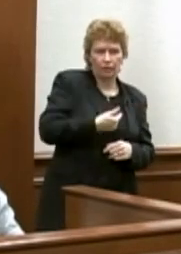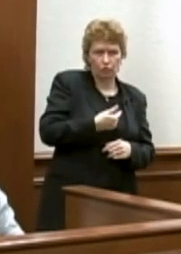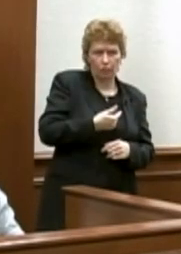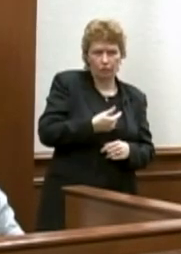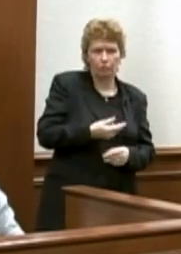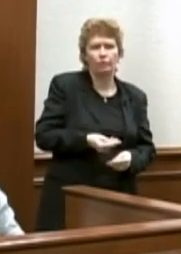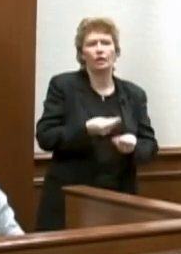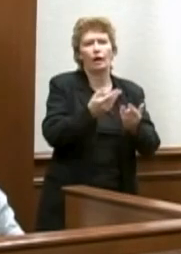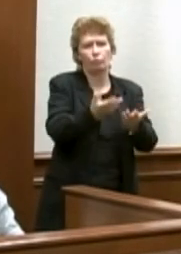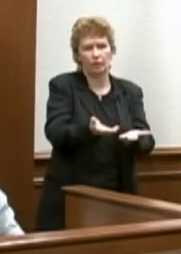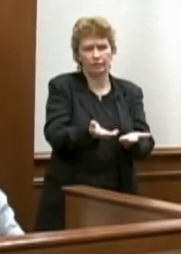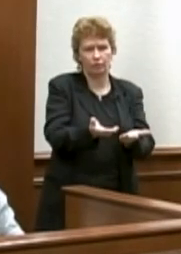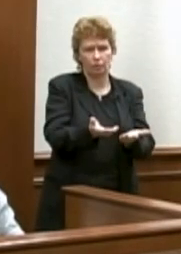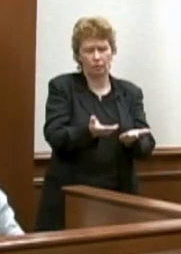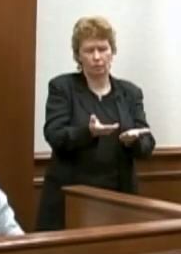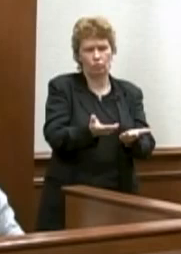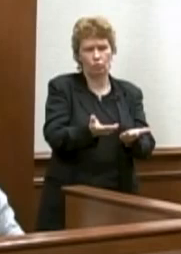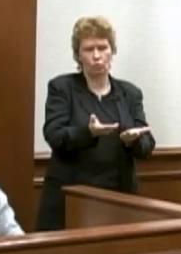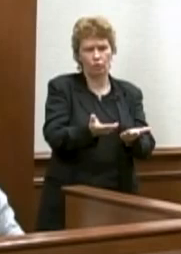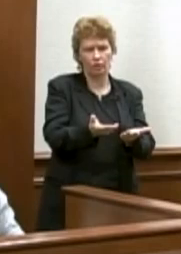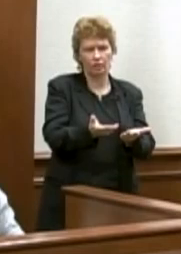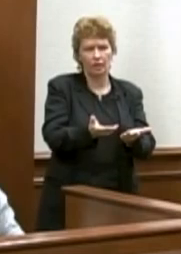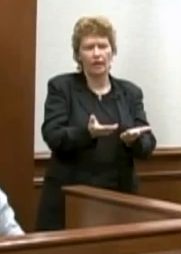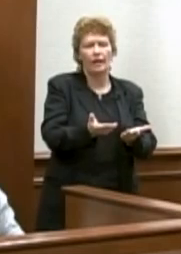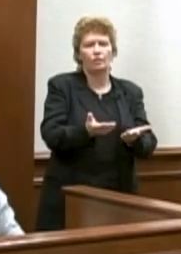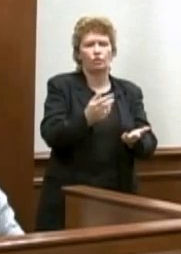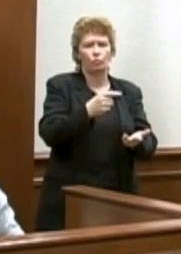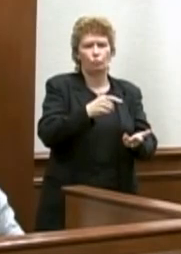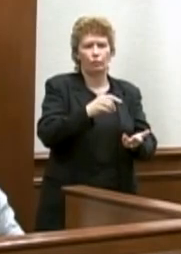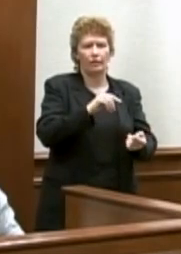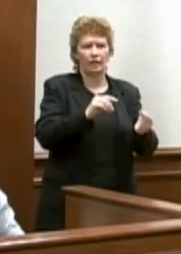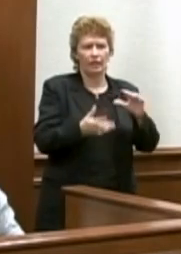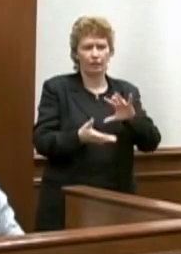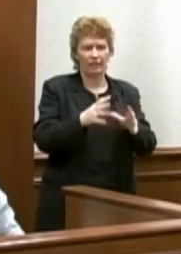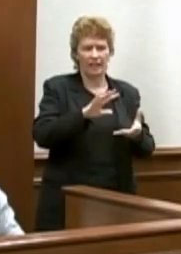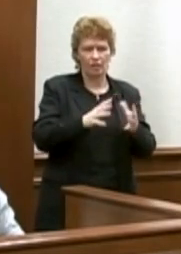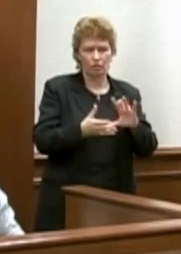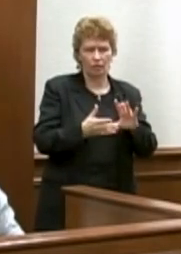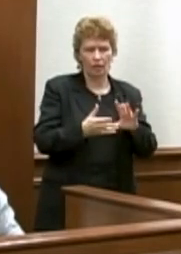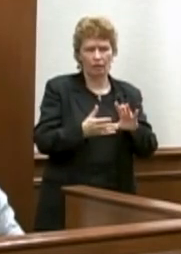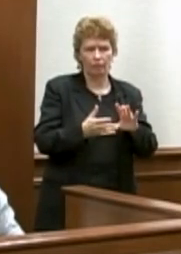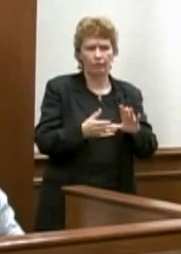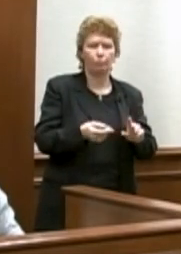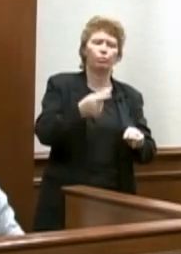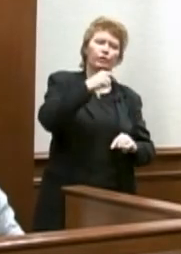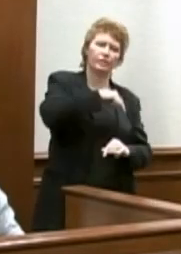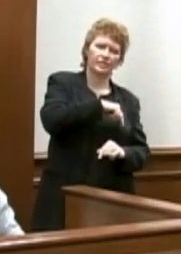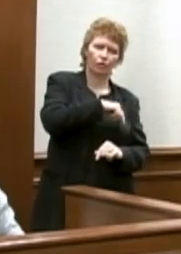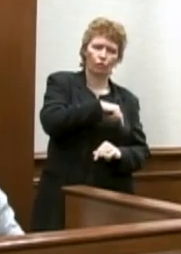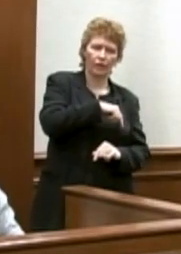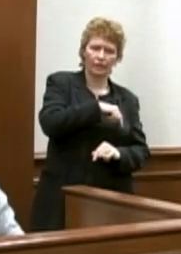given to the interpreters, but not given to the court. So when the clarification of the previous incorrect